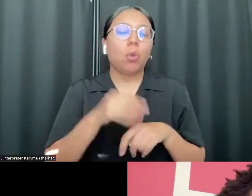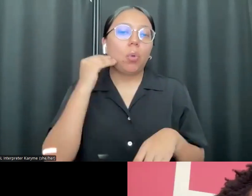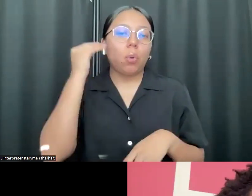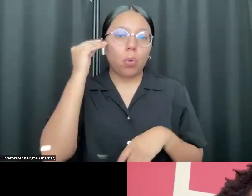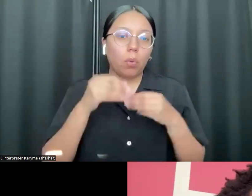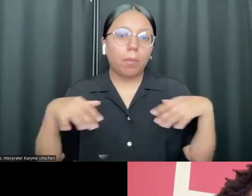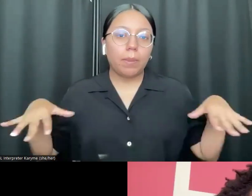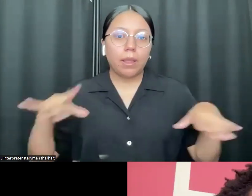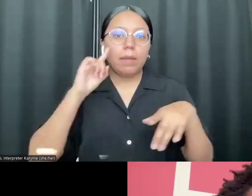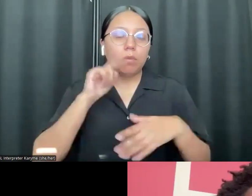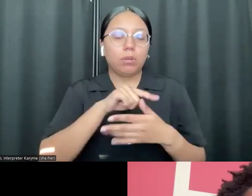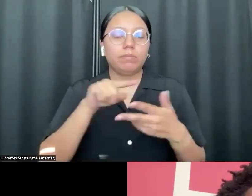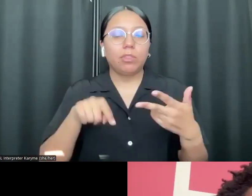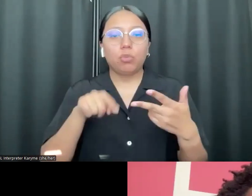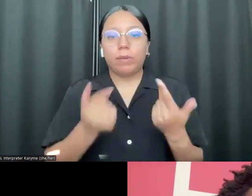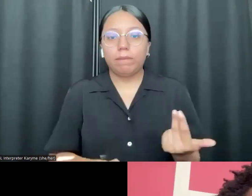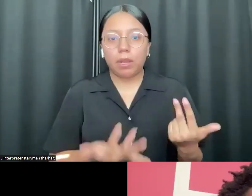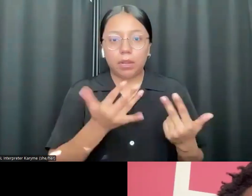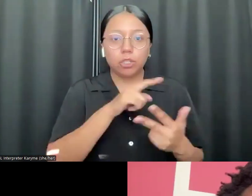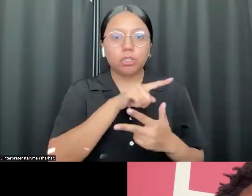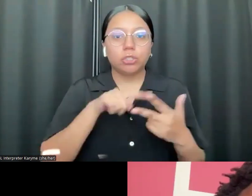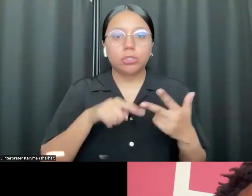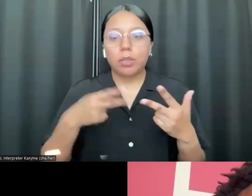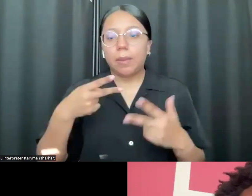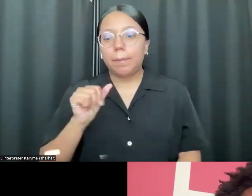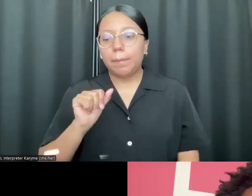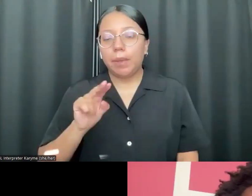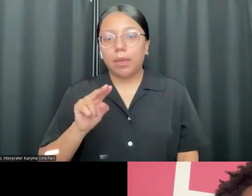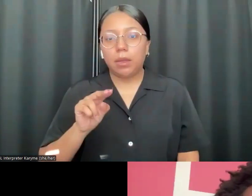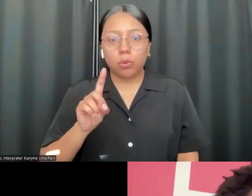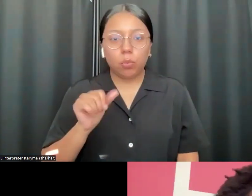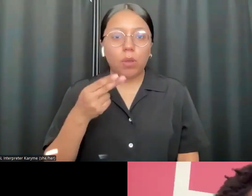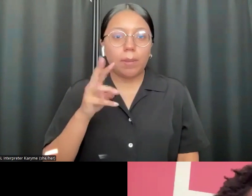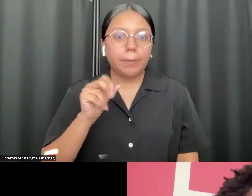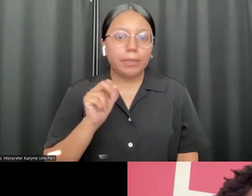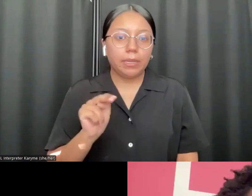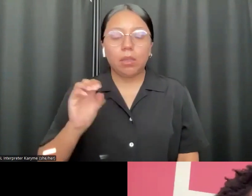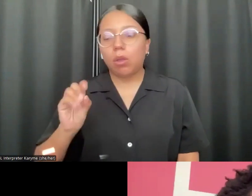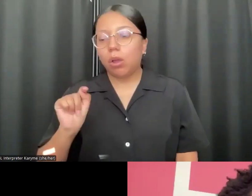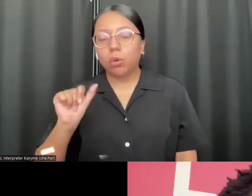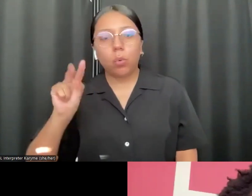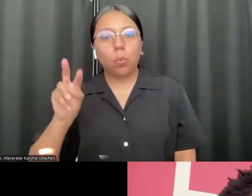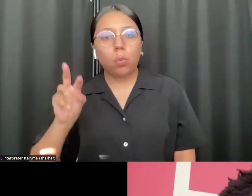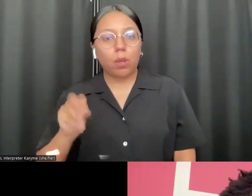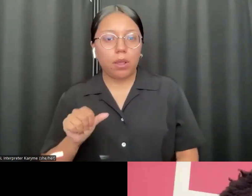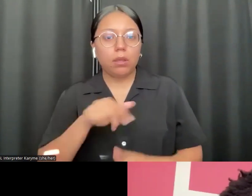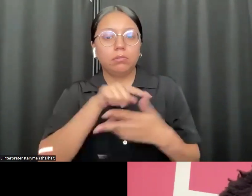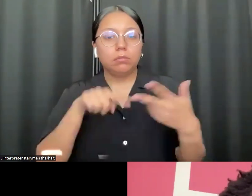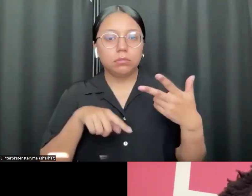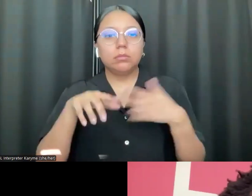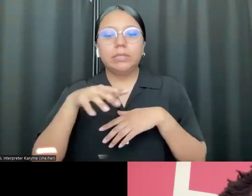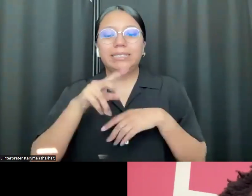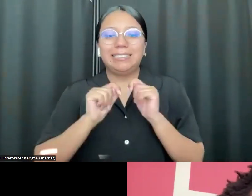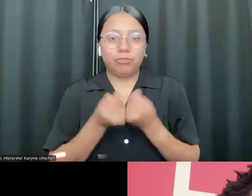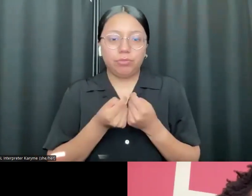the Ojibwe, Ottawa, and Potawatomi nations, though many other tribes have also called this area home.